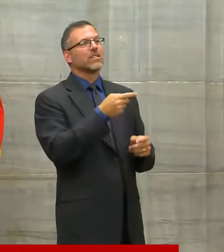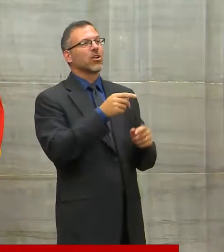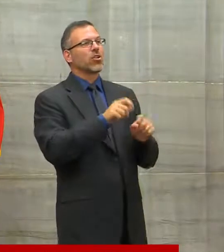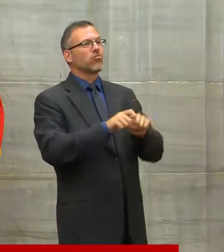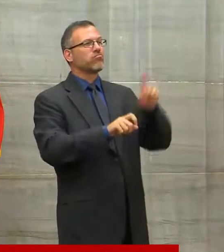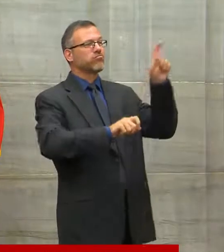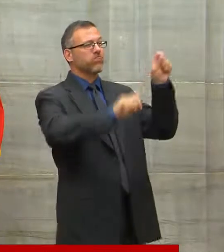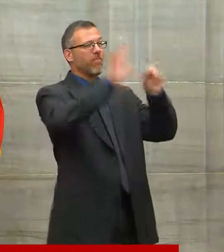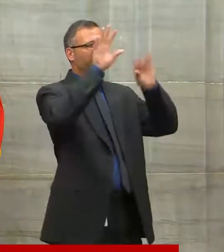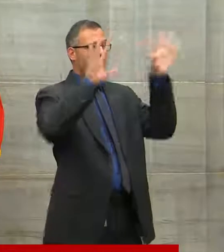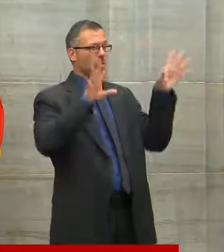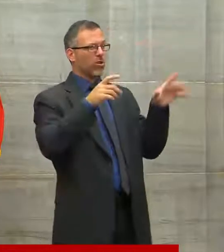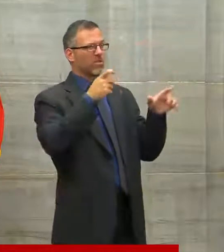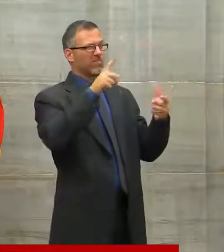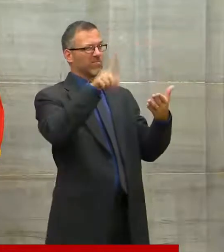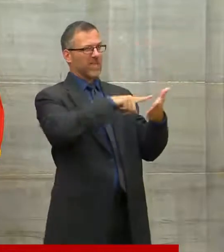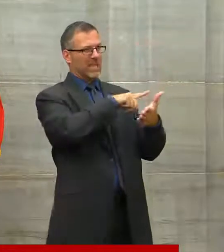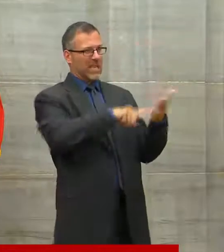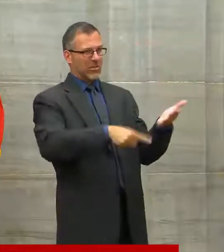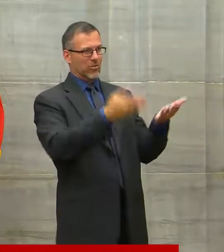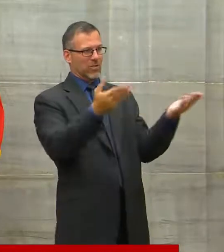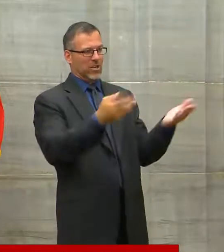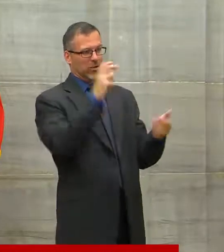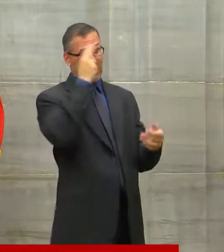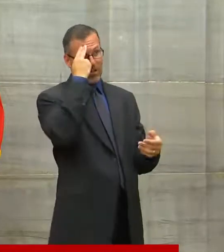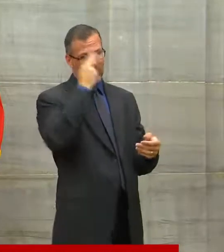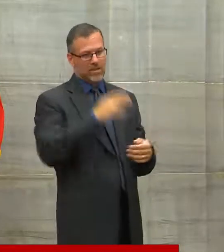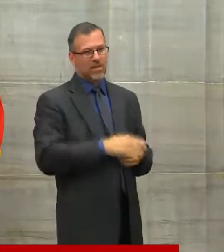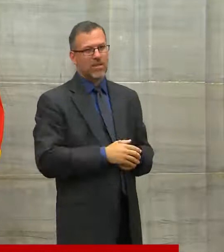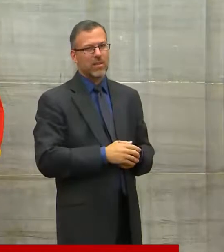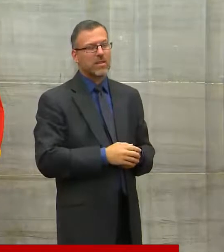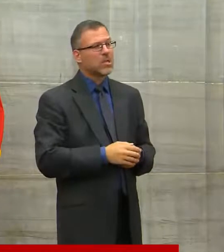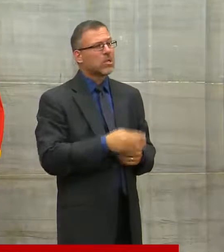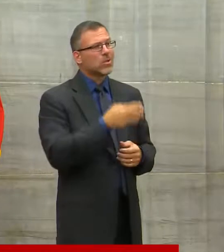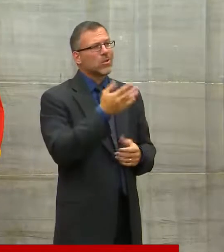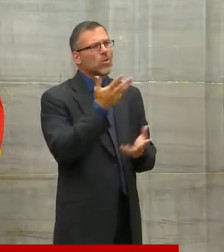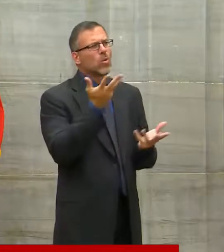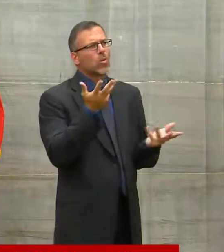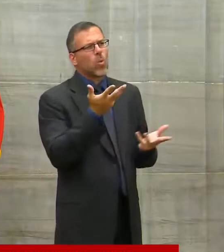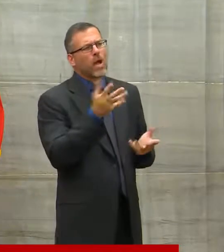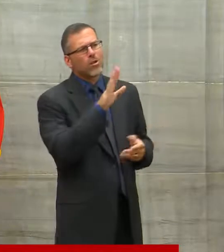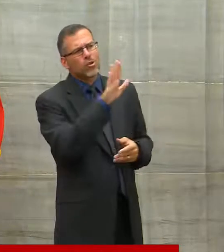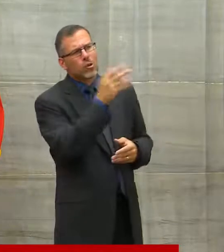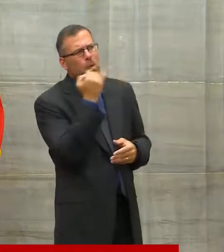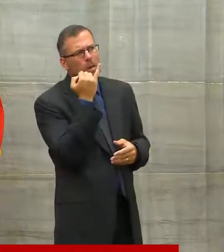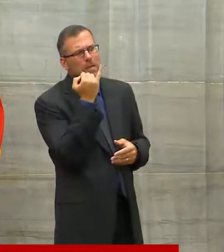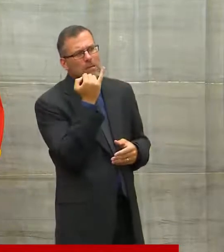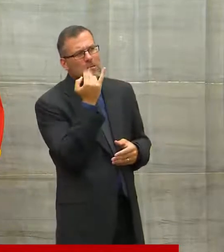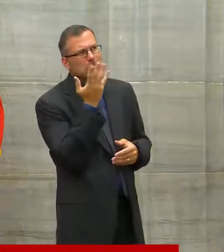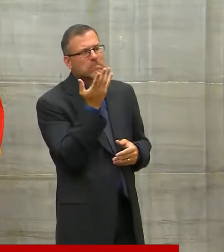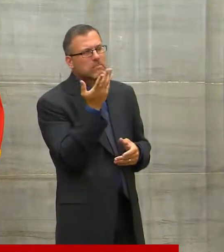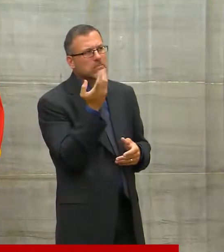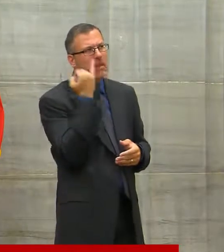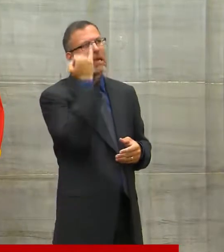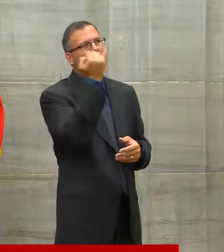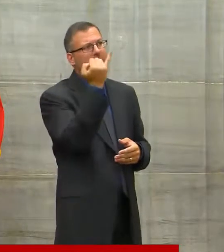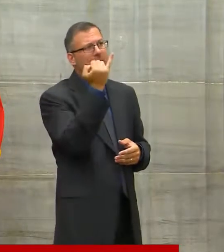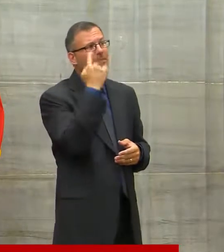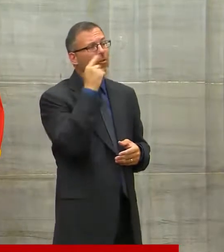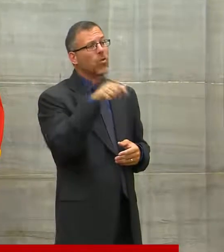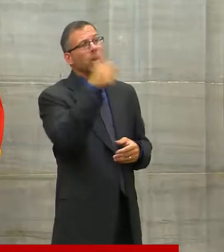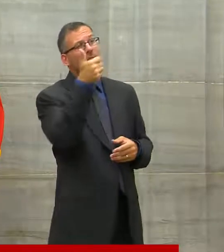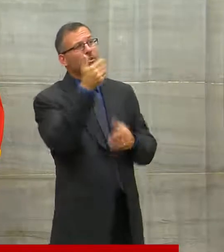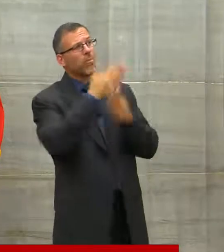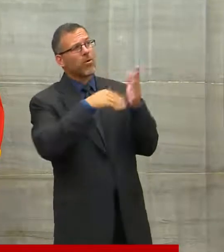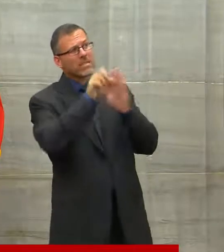canceled here in Nashville. Any word of what you want to see, any changes throughout the rest of the